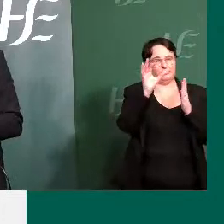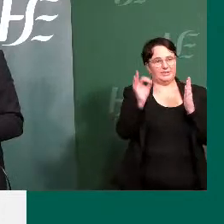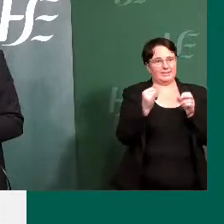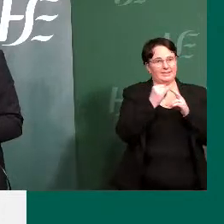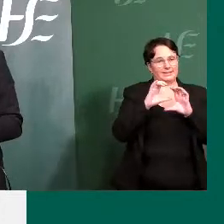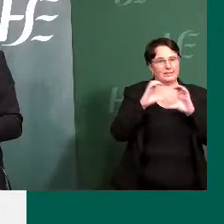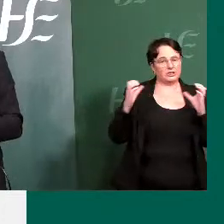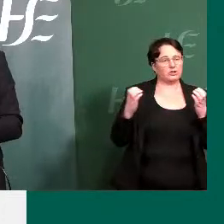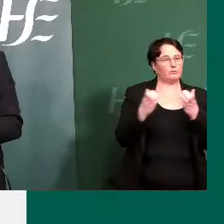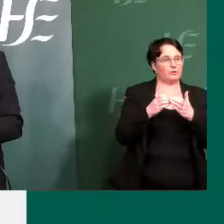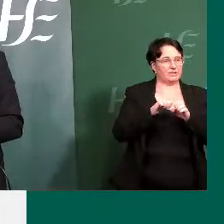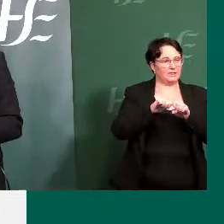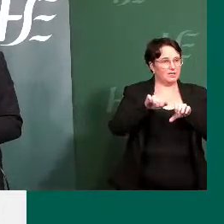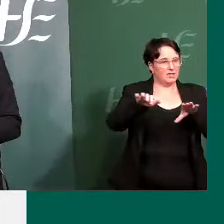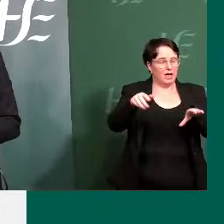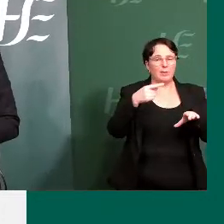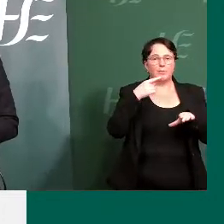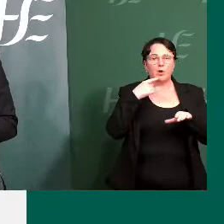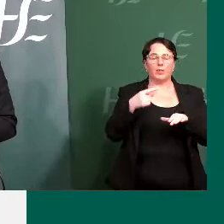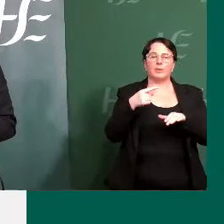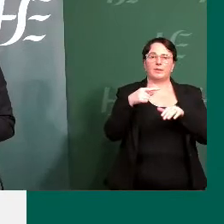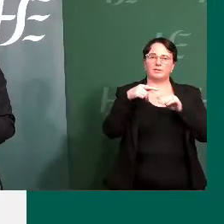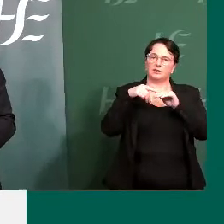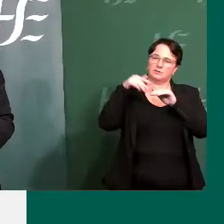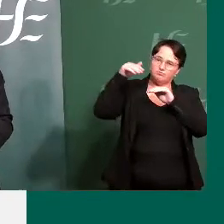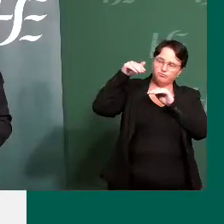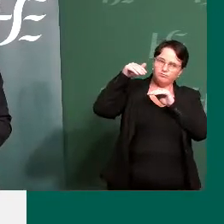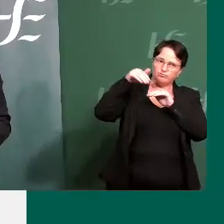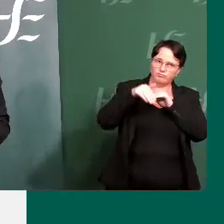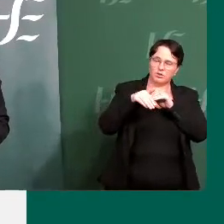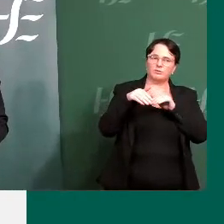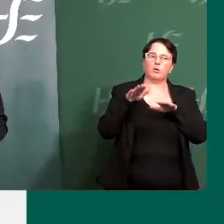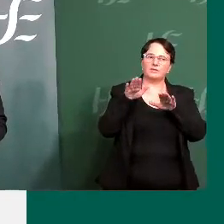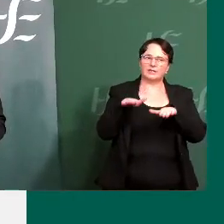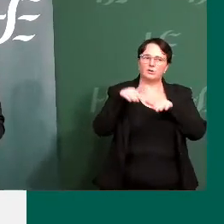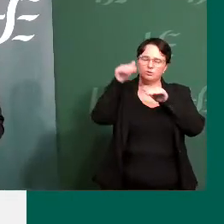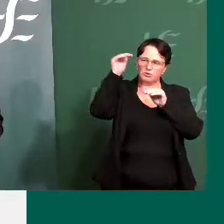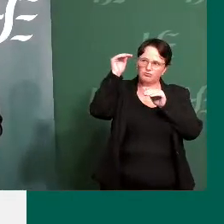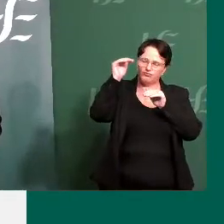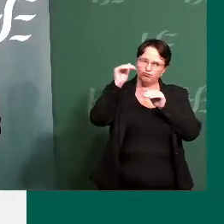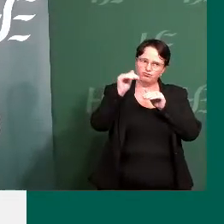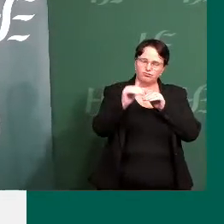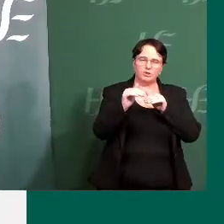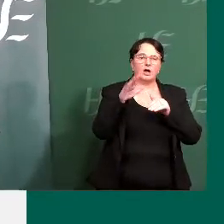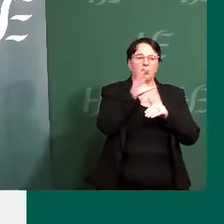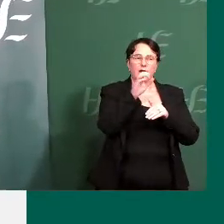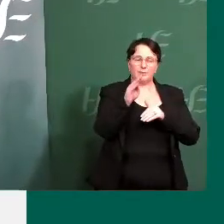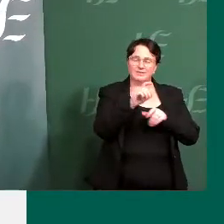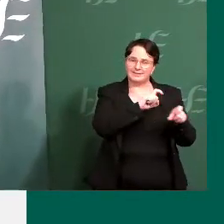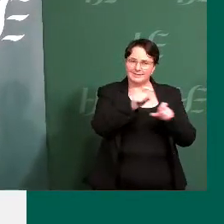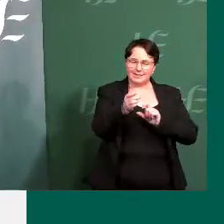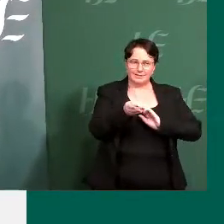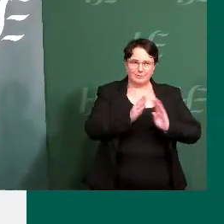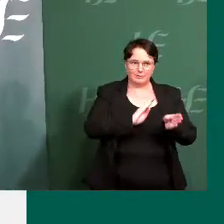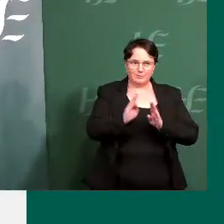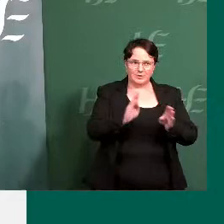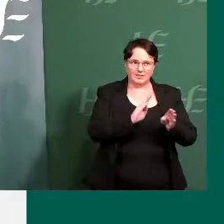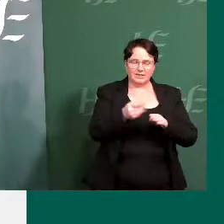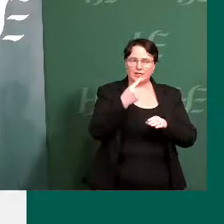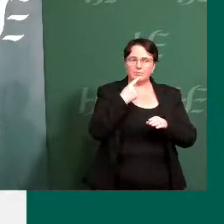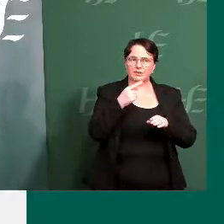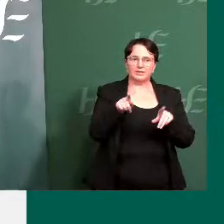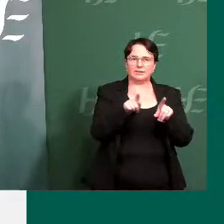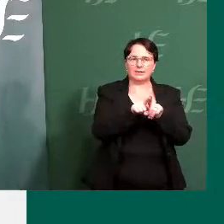again, that pace of that drop, I suppose, has decreased somewhat in recent weeks also. Our laboratories are still busy, but nowhere near the peak where they were